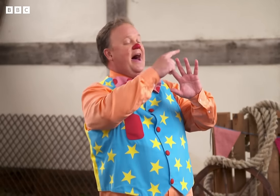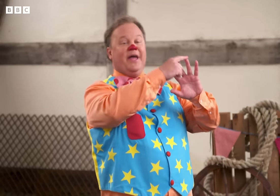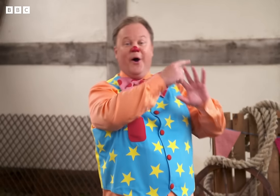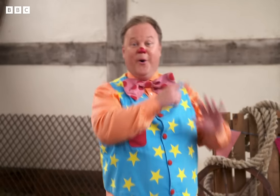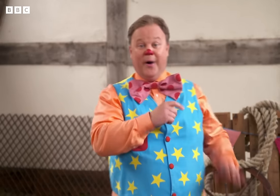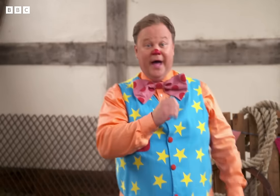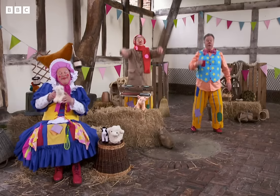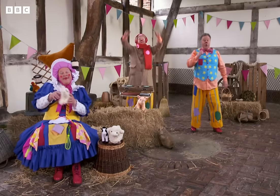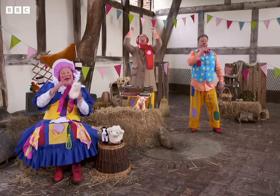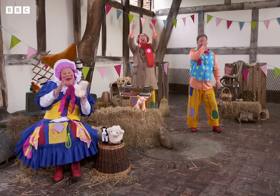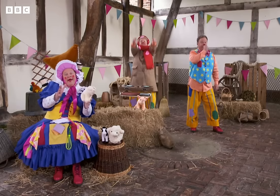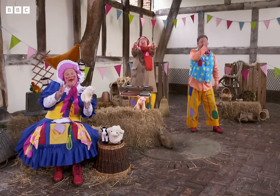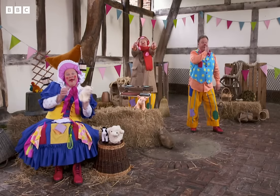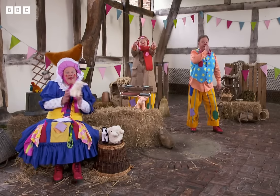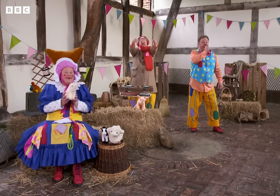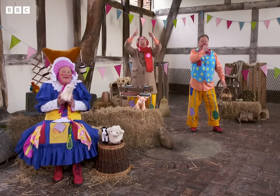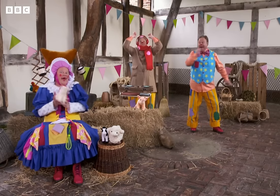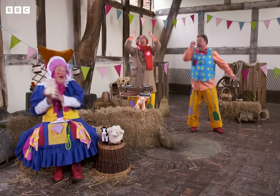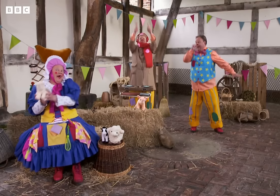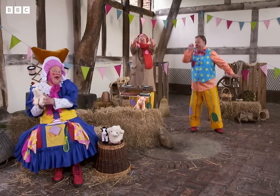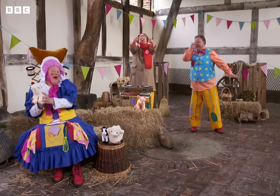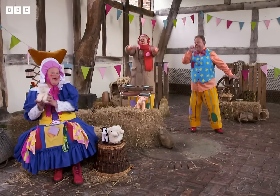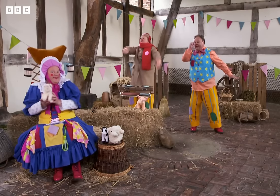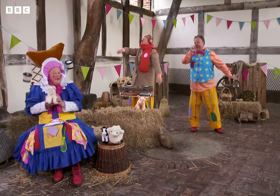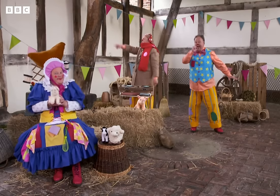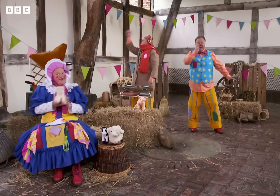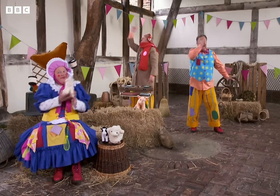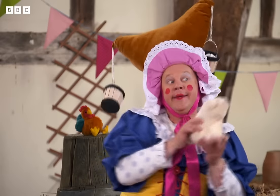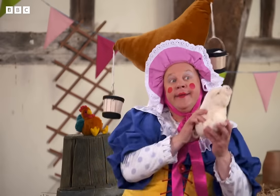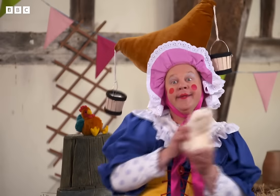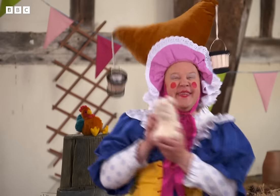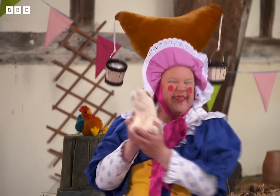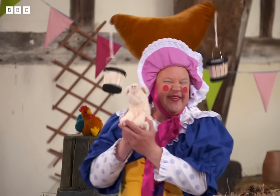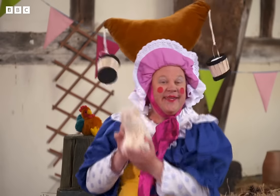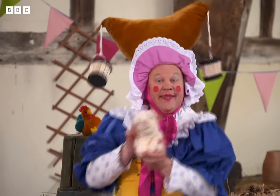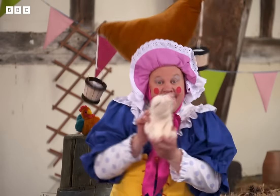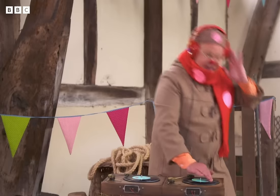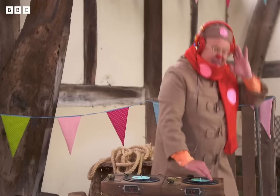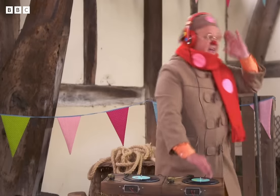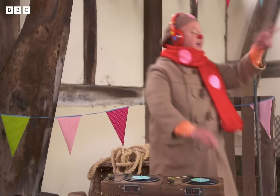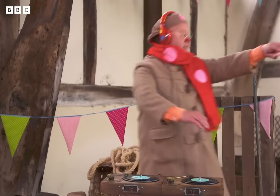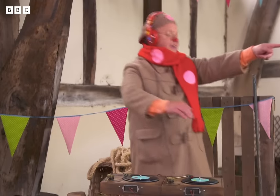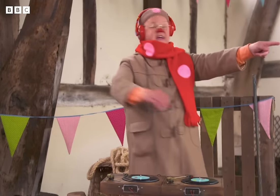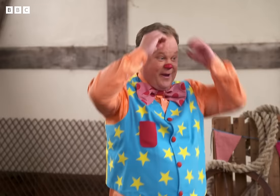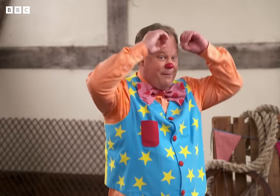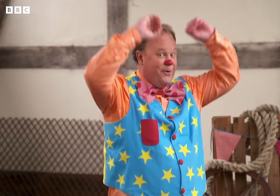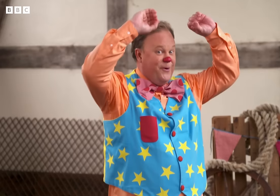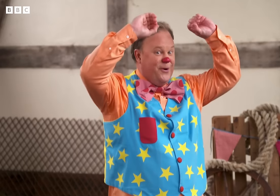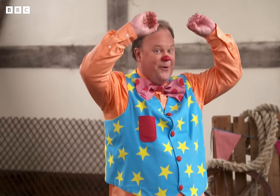E-I-E-I-O. With an oink oink here, an oink oink there, here an oink, there an oink, everywhere an oink oink. Moo moo